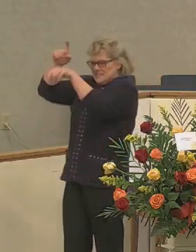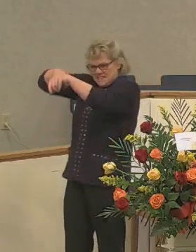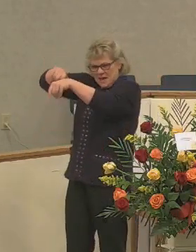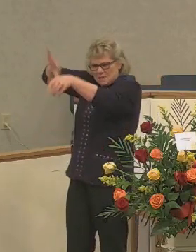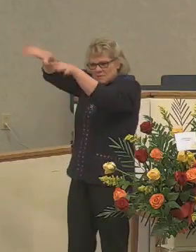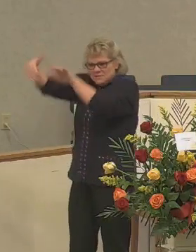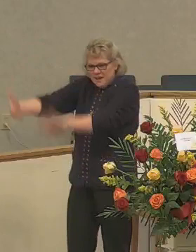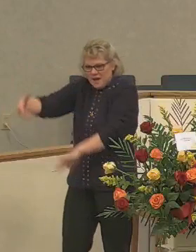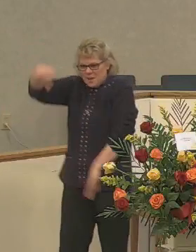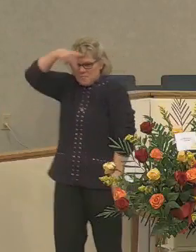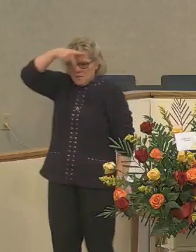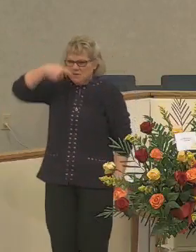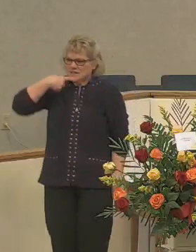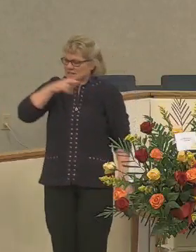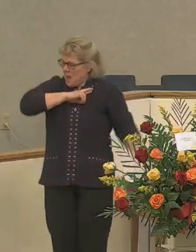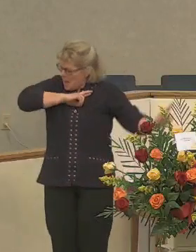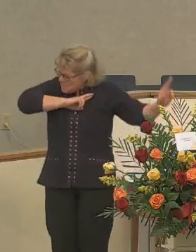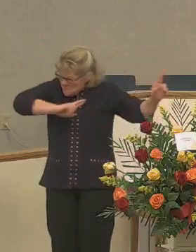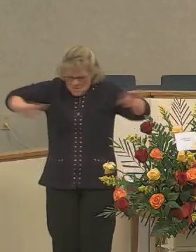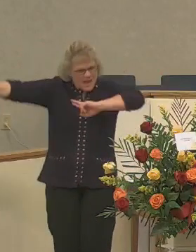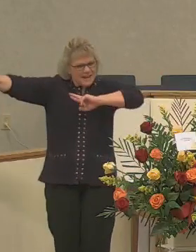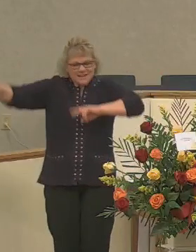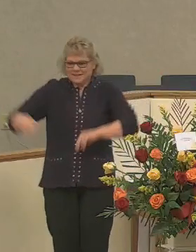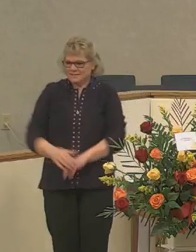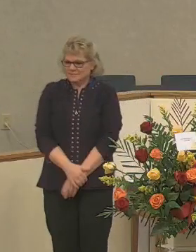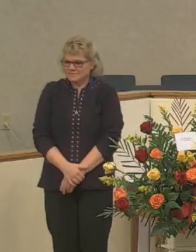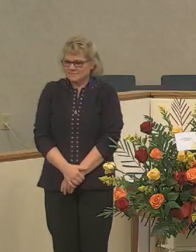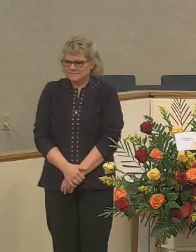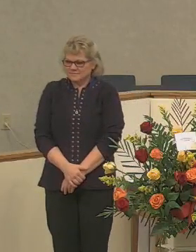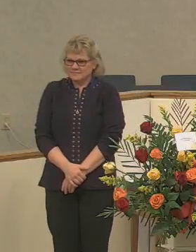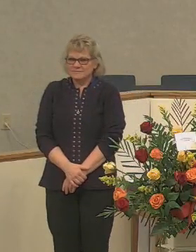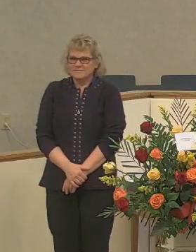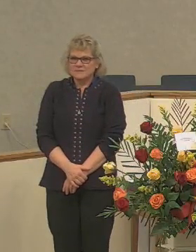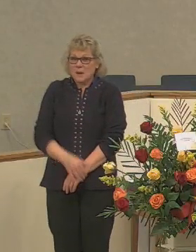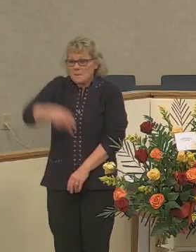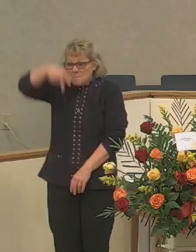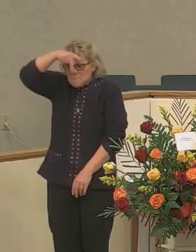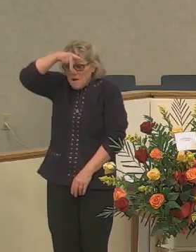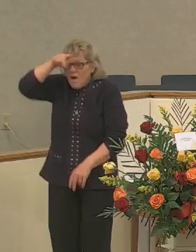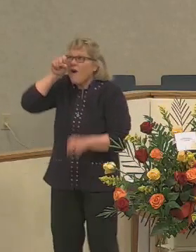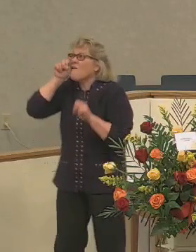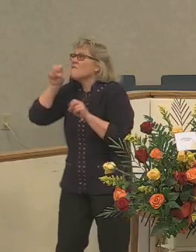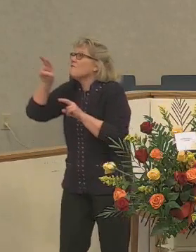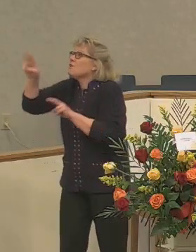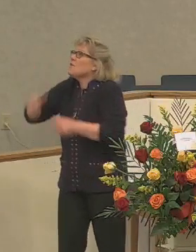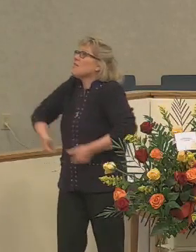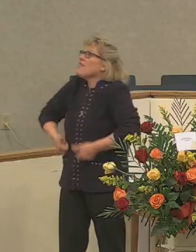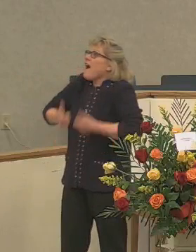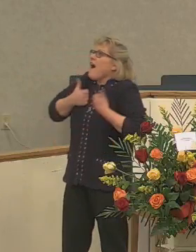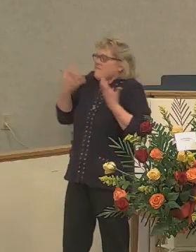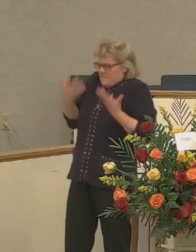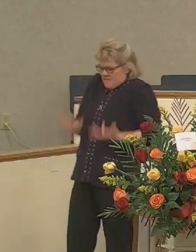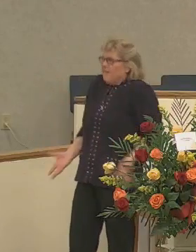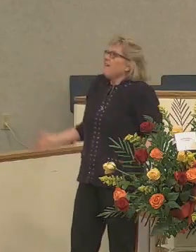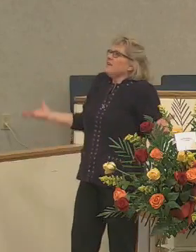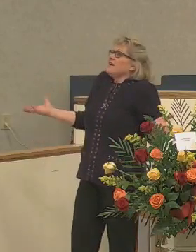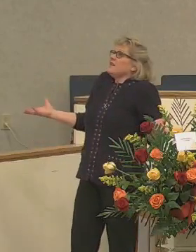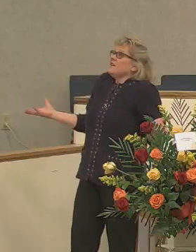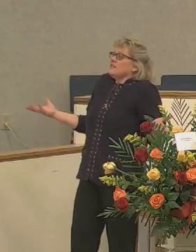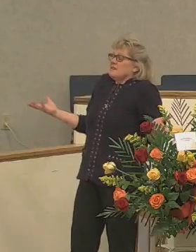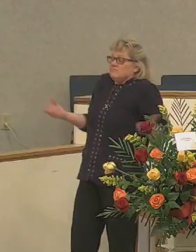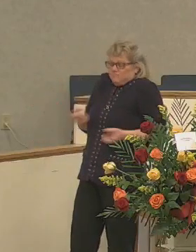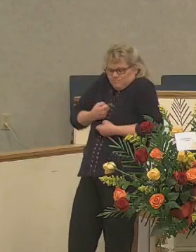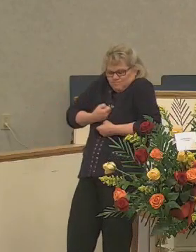Paul says, and I am ready. Paul viewed his life as one of being